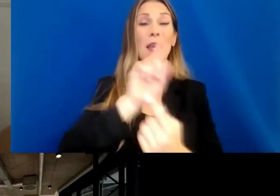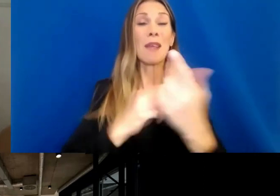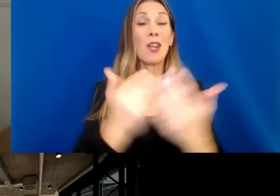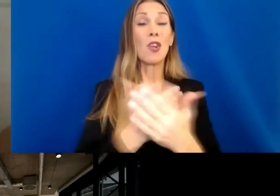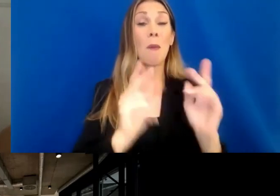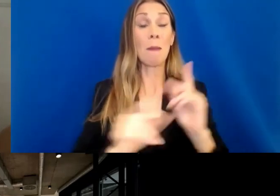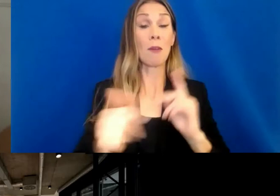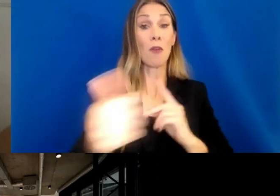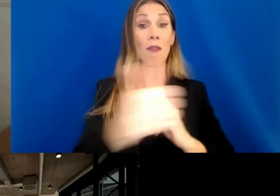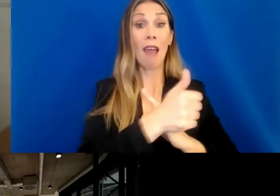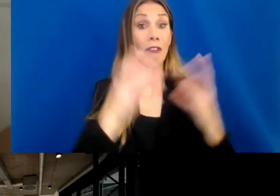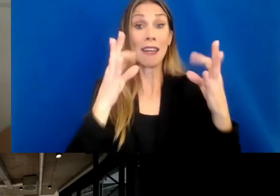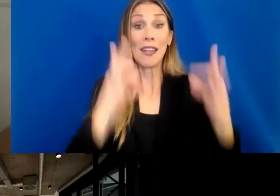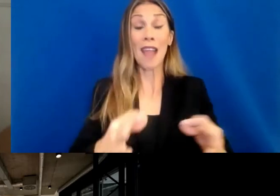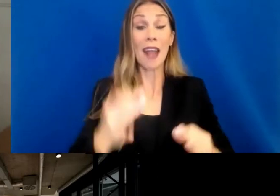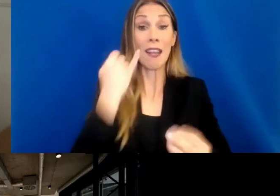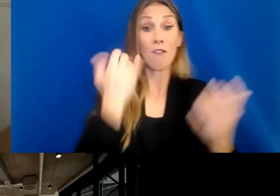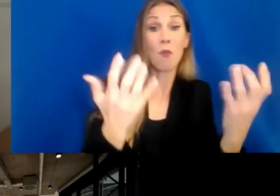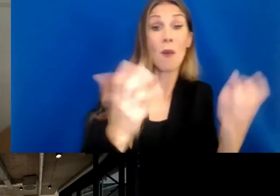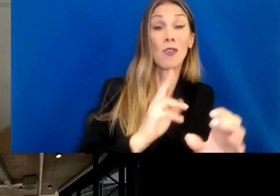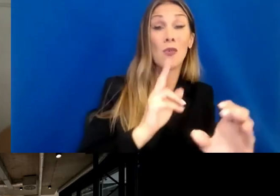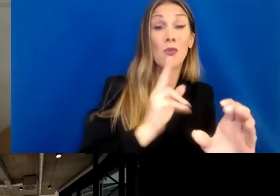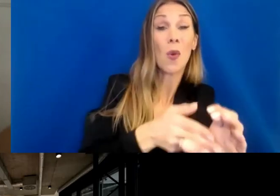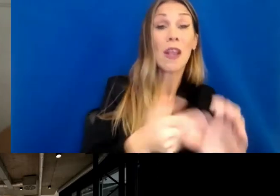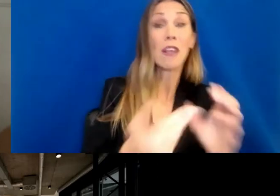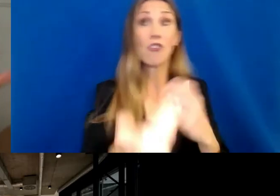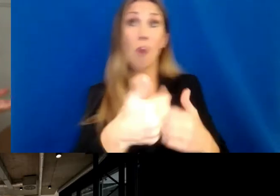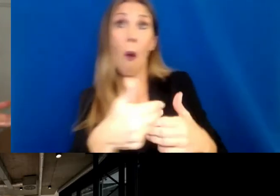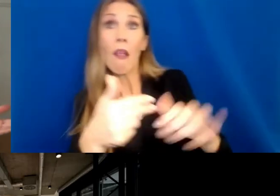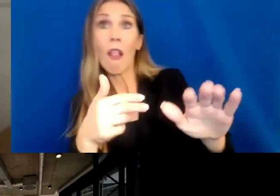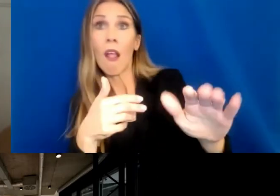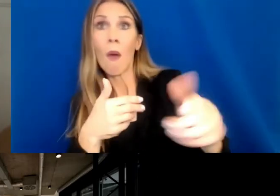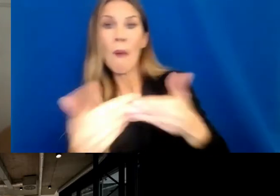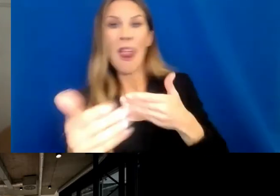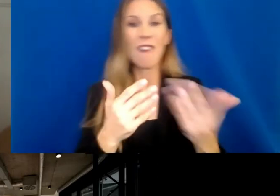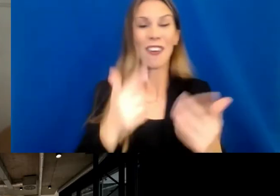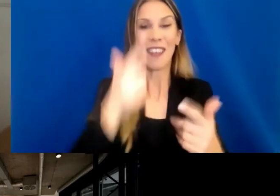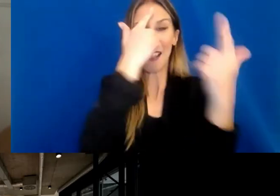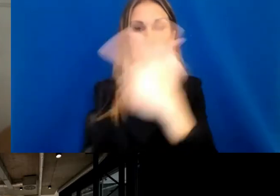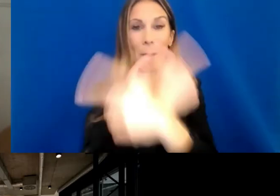your own to any attendee. If you wanna catch up with